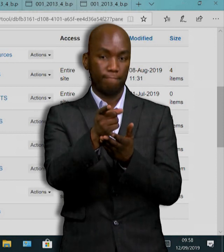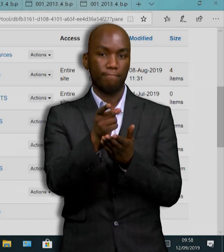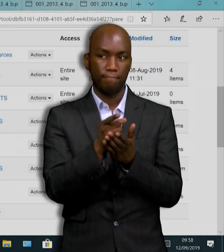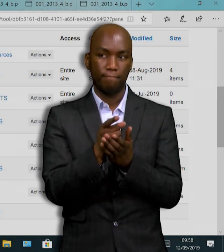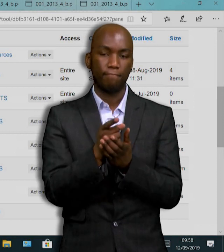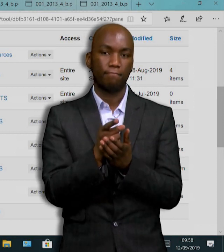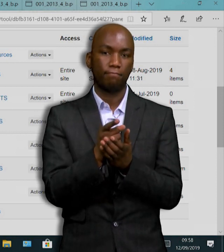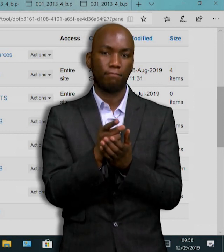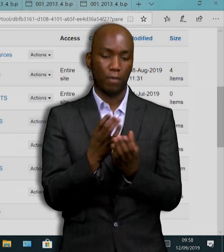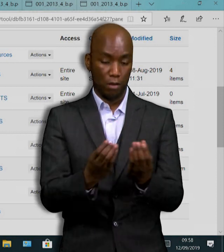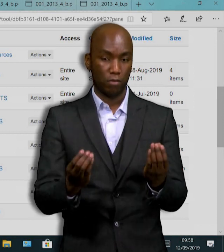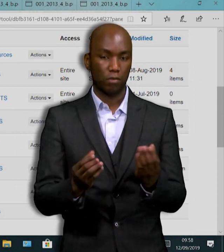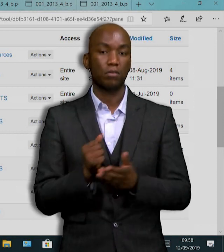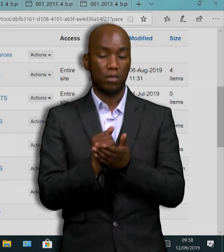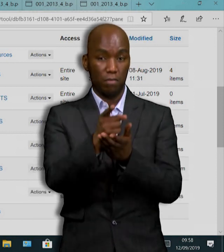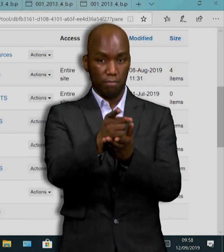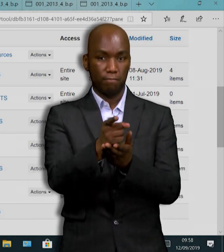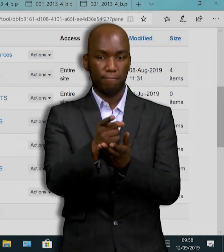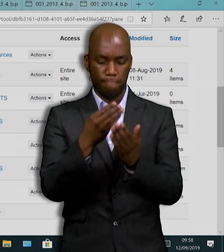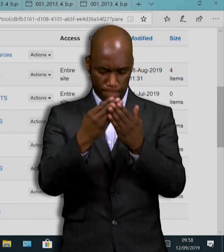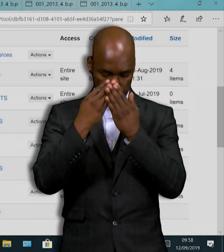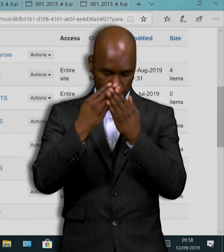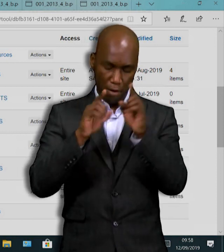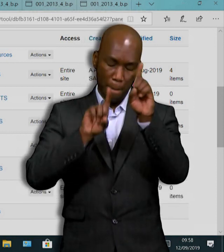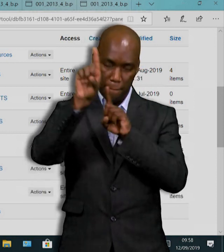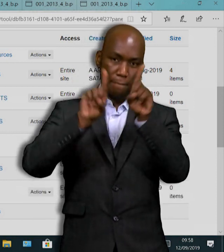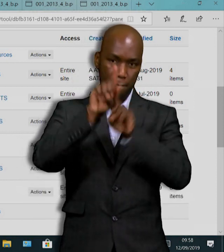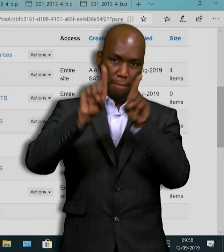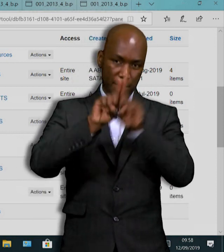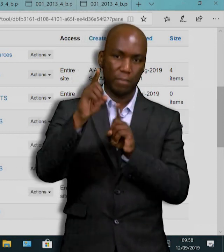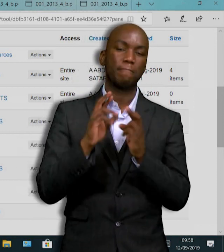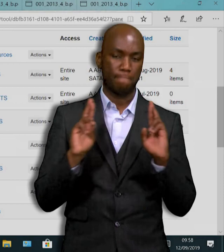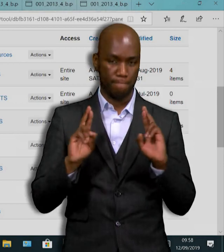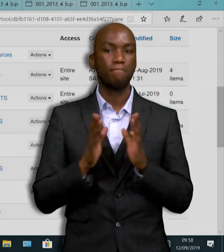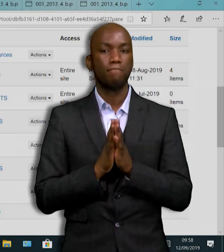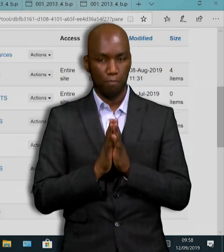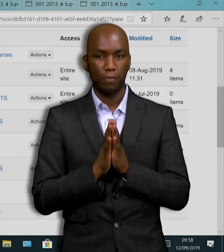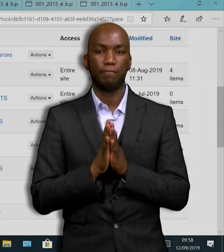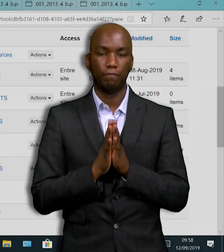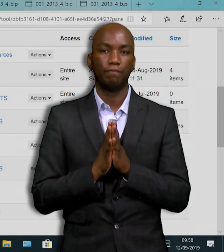successfully, and that these resources help you with your studies.